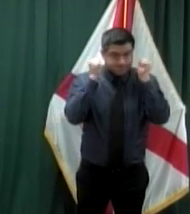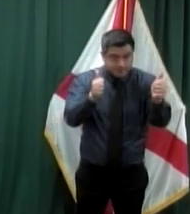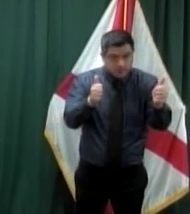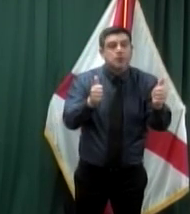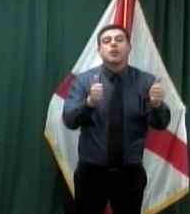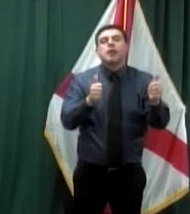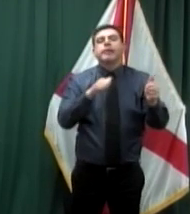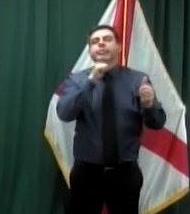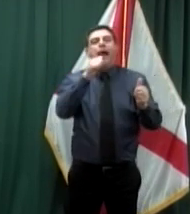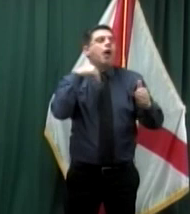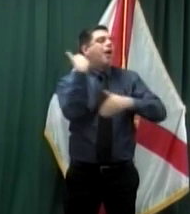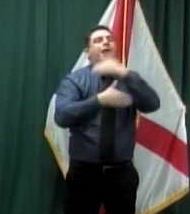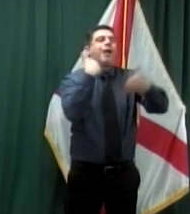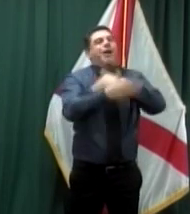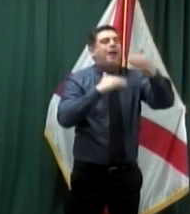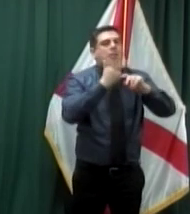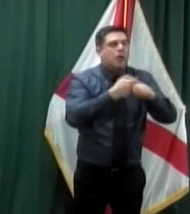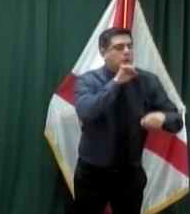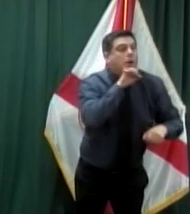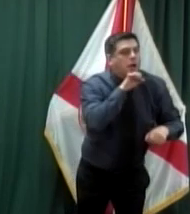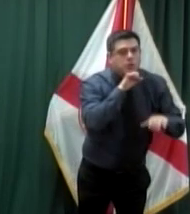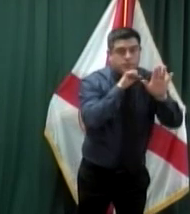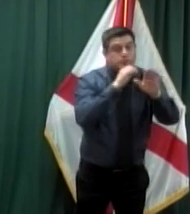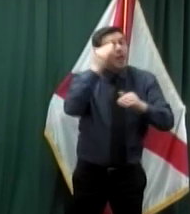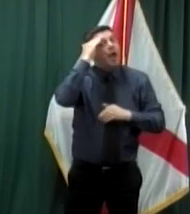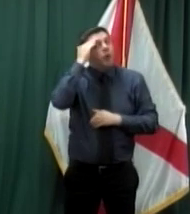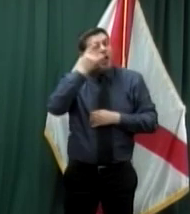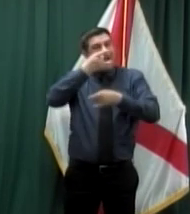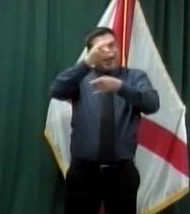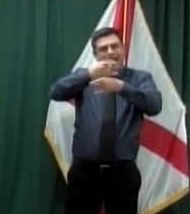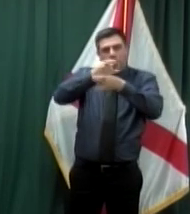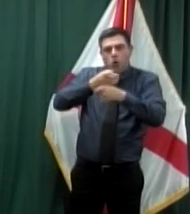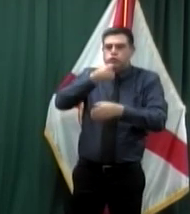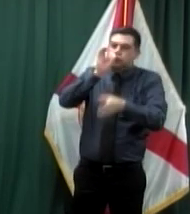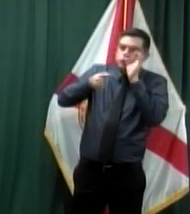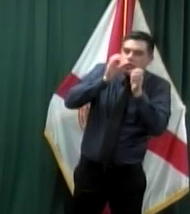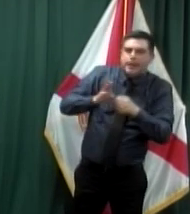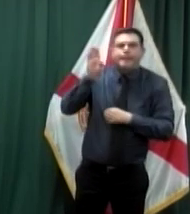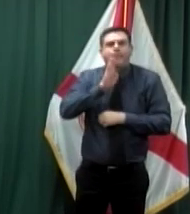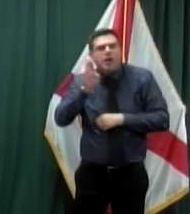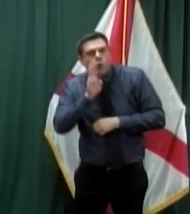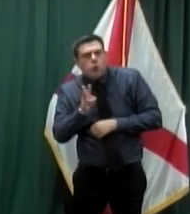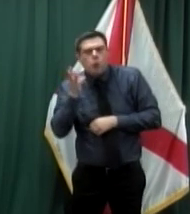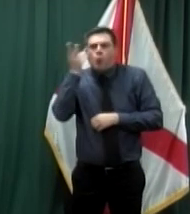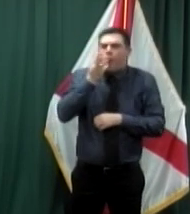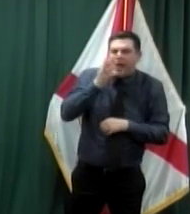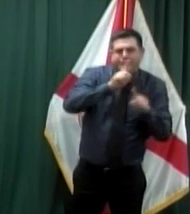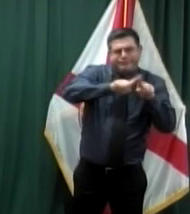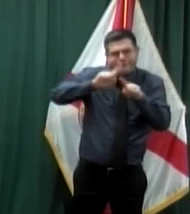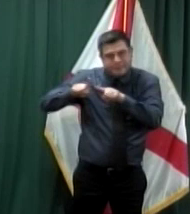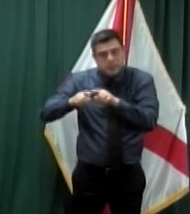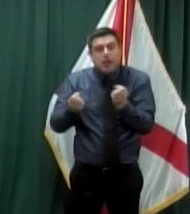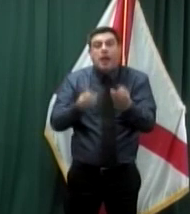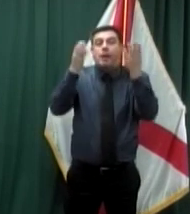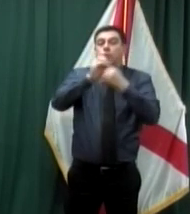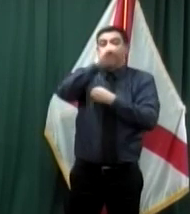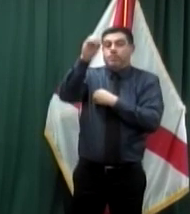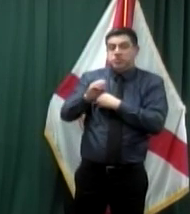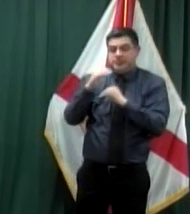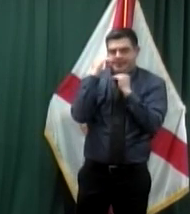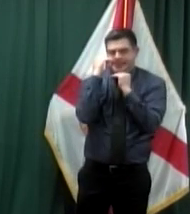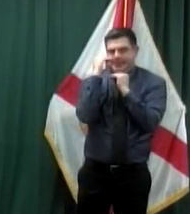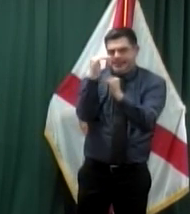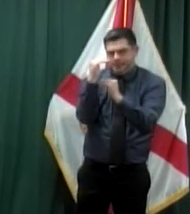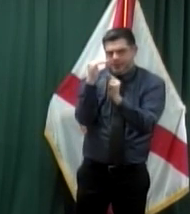time, if you're consuming alcohol, the legal limit on the waterway in the state of Florida is 0.08, and FWC has a 0 tolerance for boating